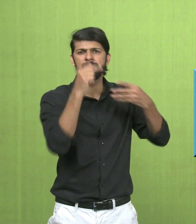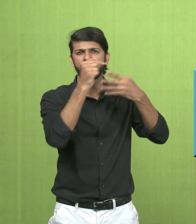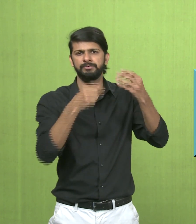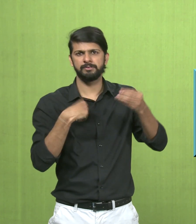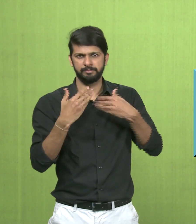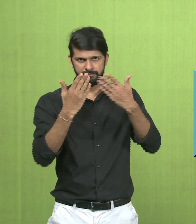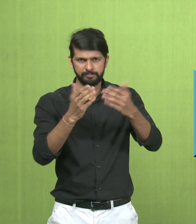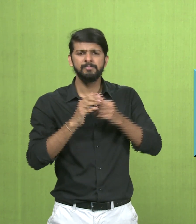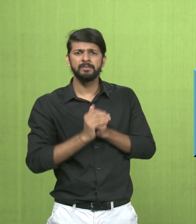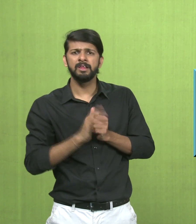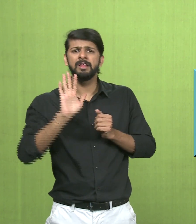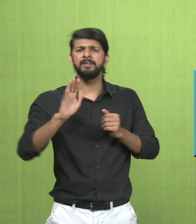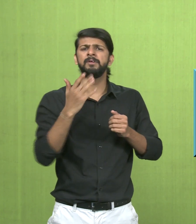Some popular dry colors are,